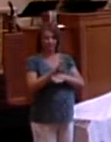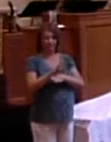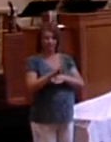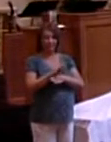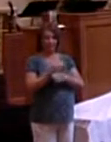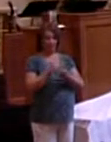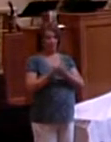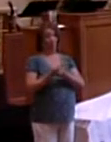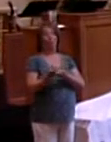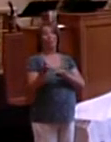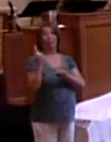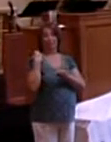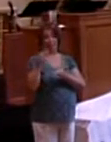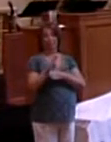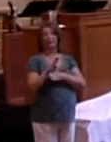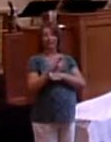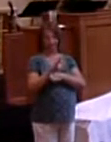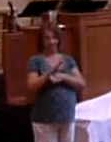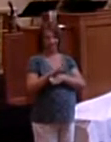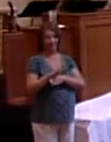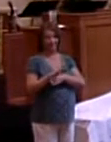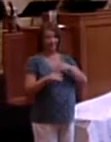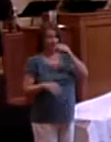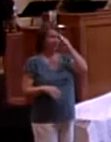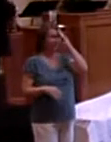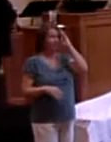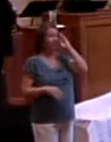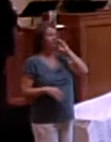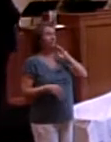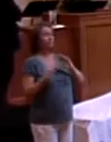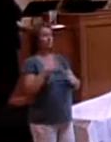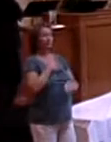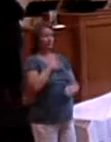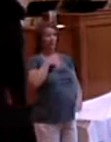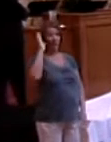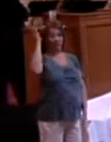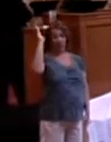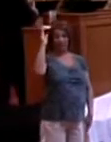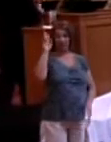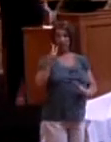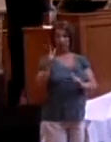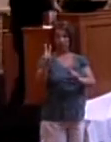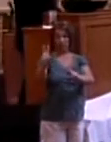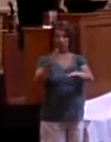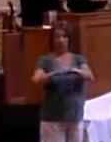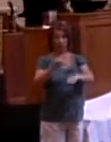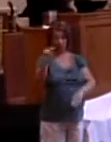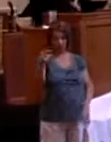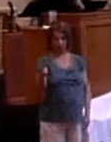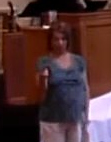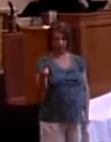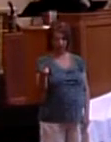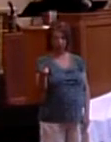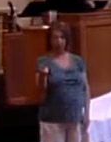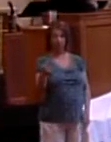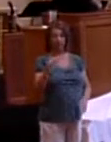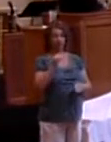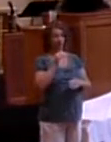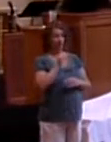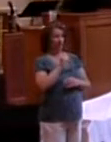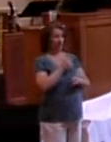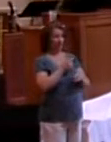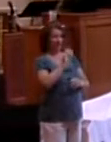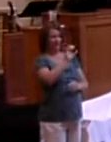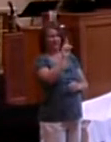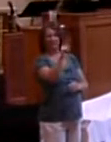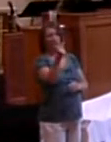was very full for me. We had, I preached a funeral on Thursday of someone I didn't know